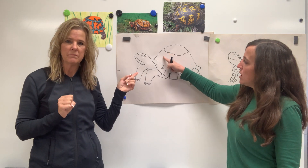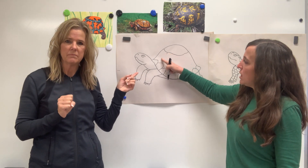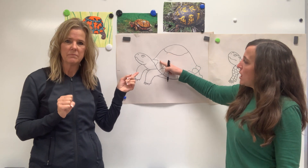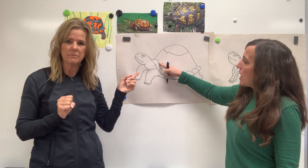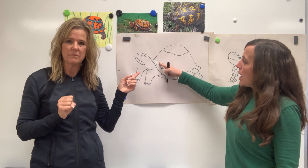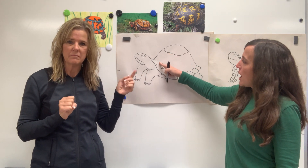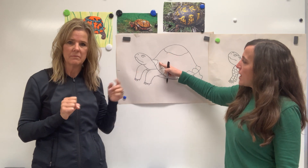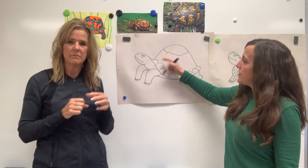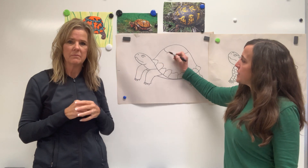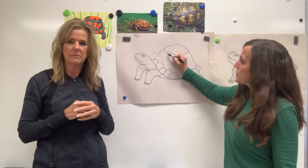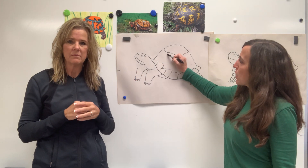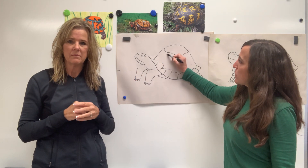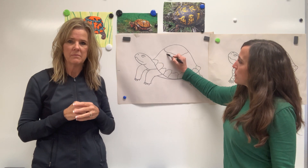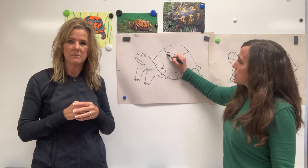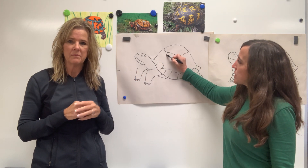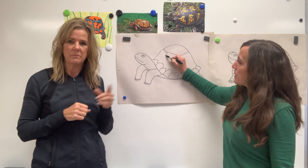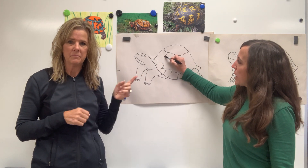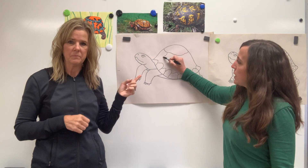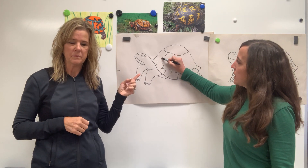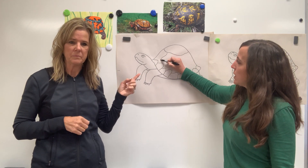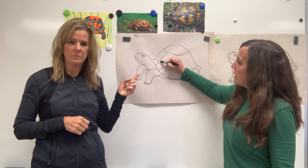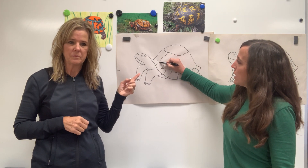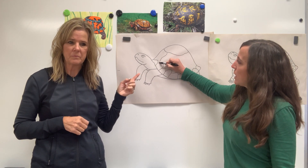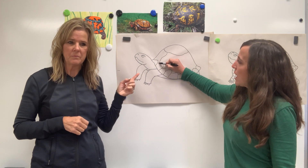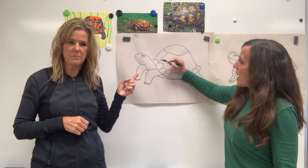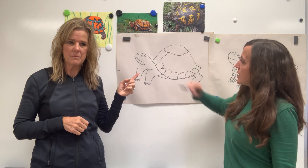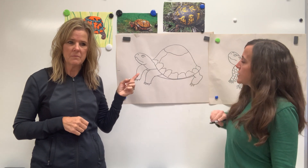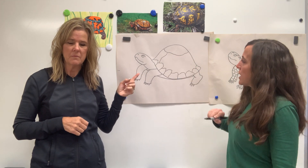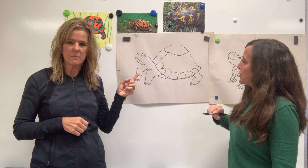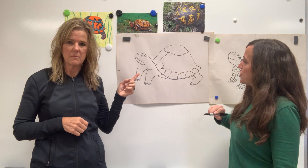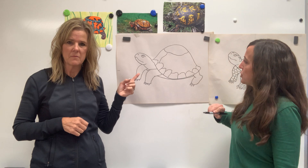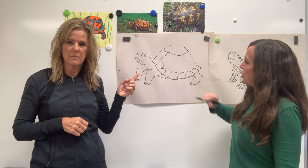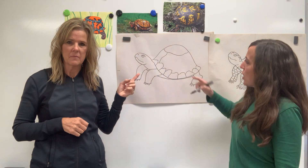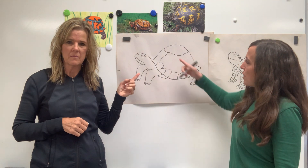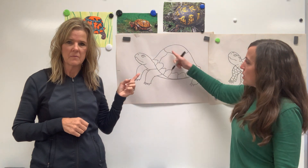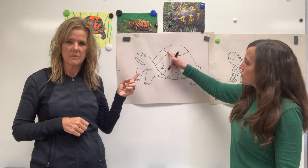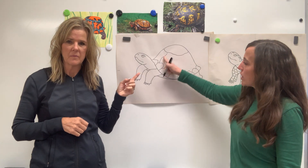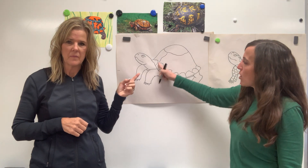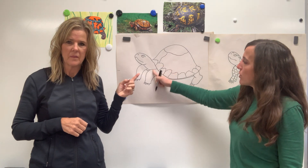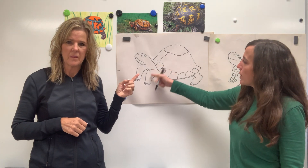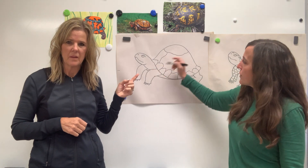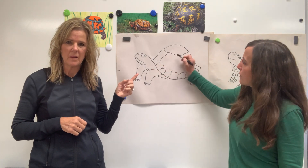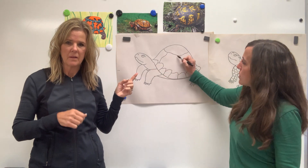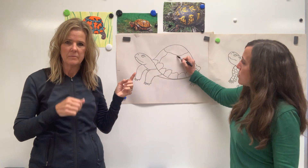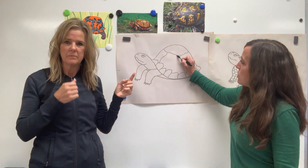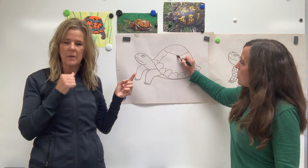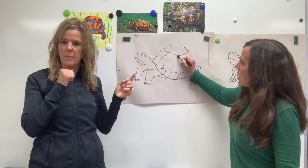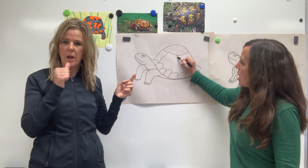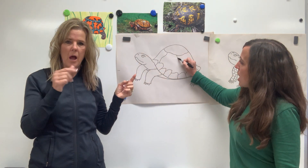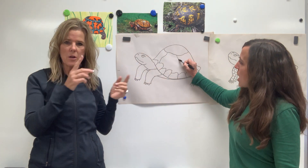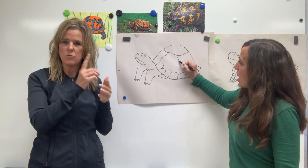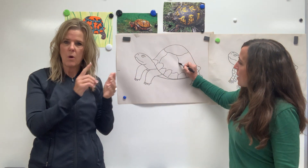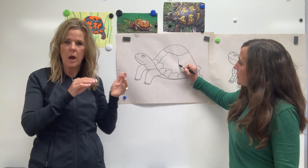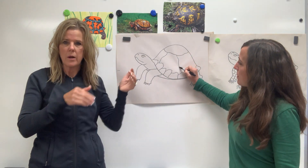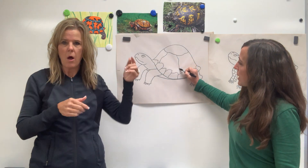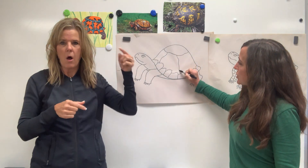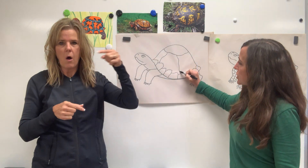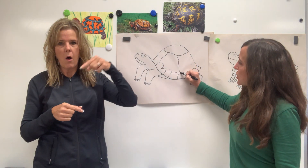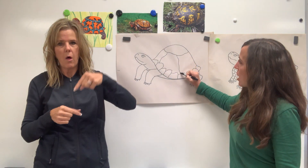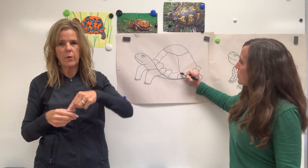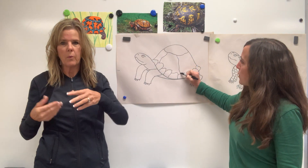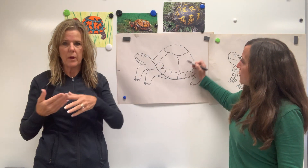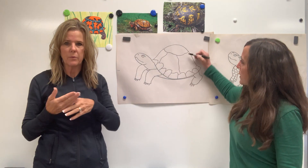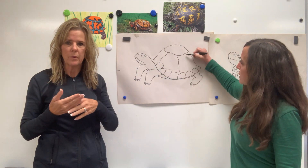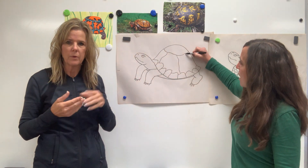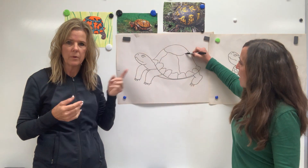here and this row that we just made and touch. I'm not drawing all the way through. I'm gonna make